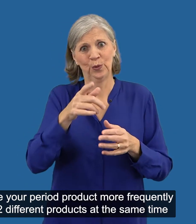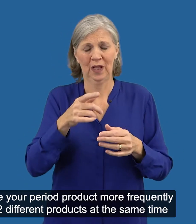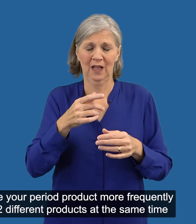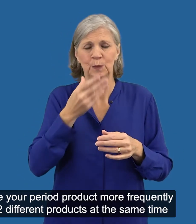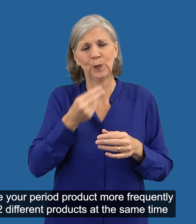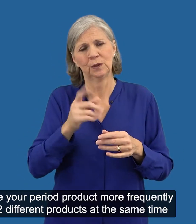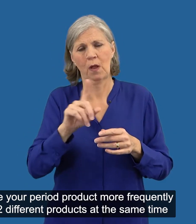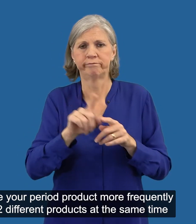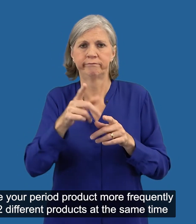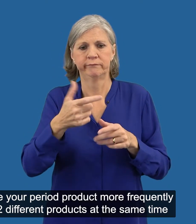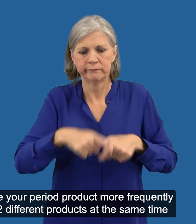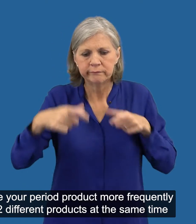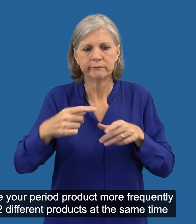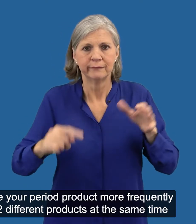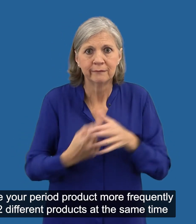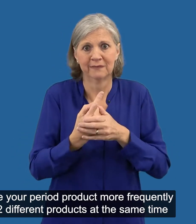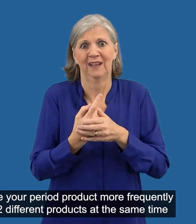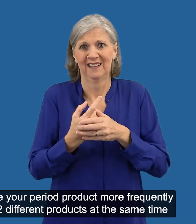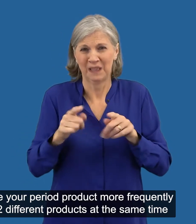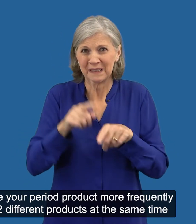having to use 2 different products at the same time,